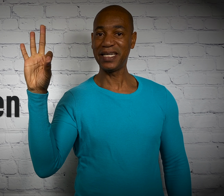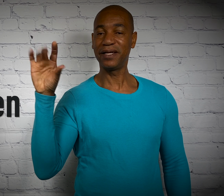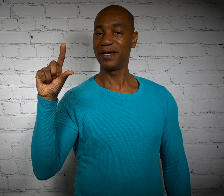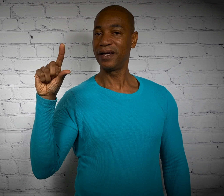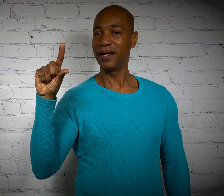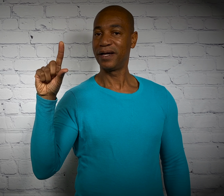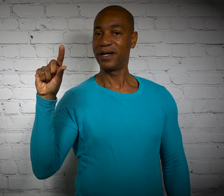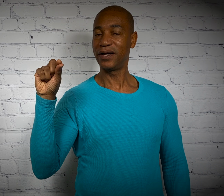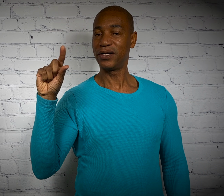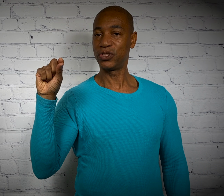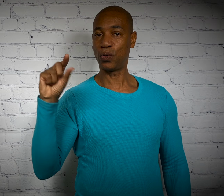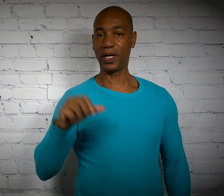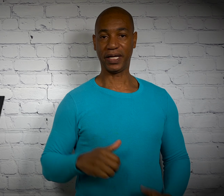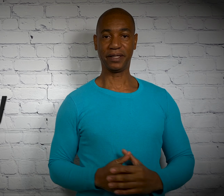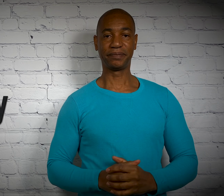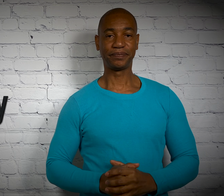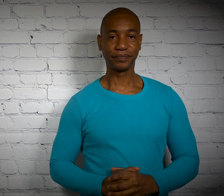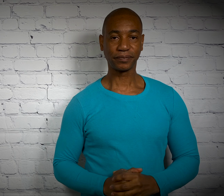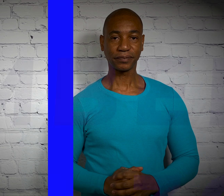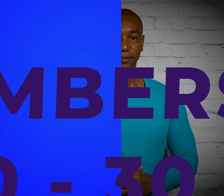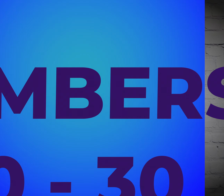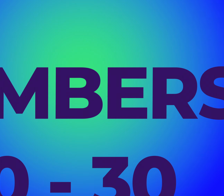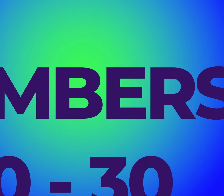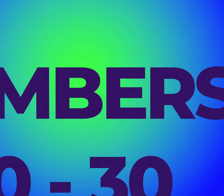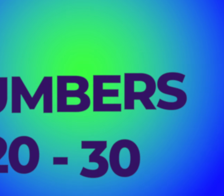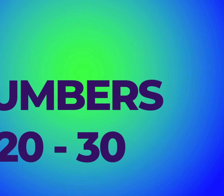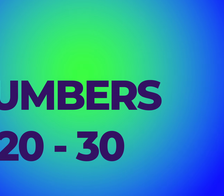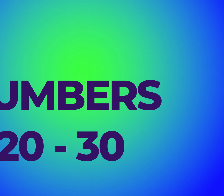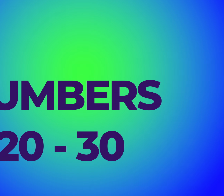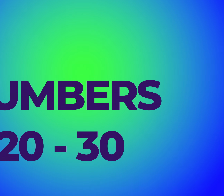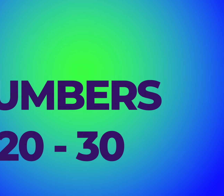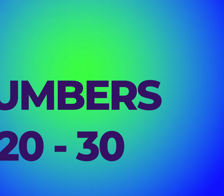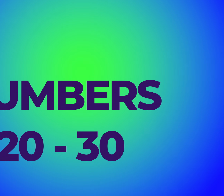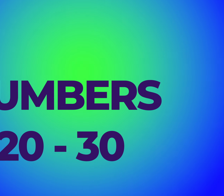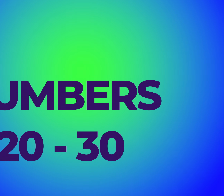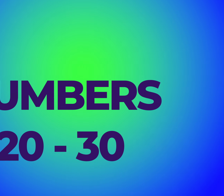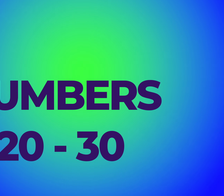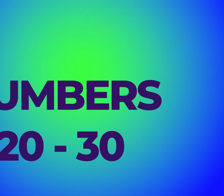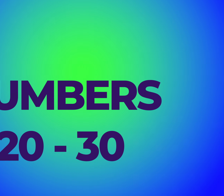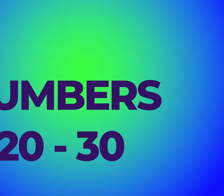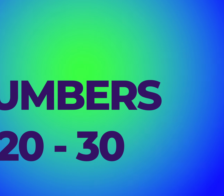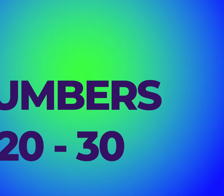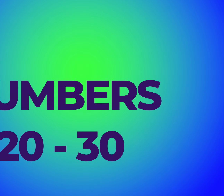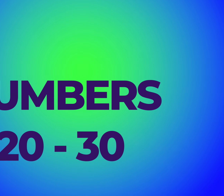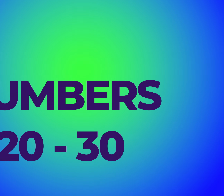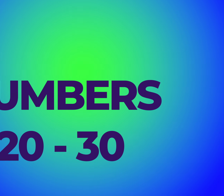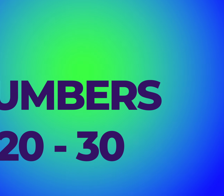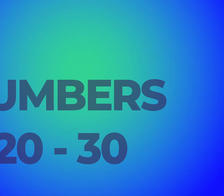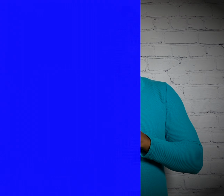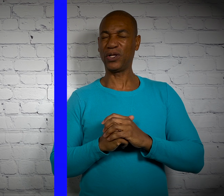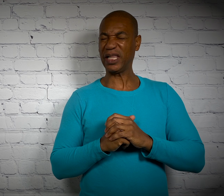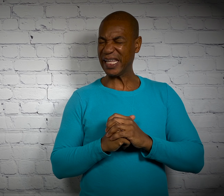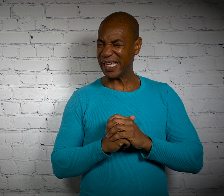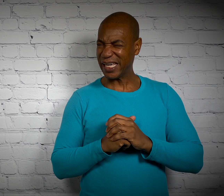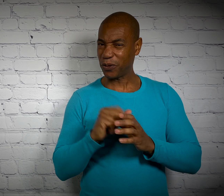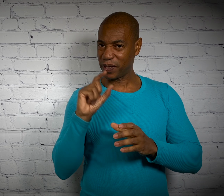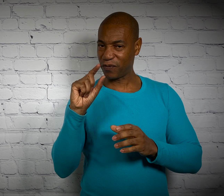19, 20. Are you ready to do from 20 to 30? I'll give you a little bit of a